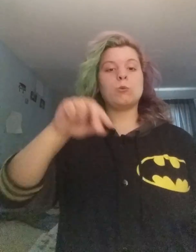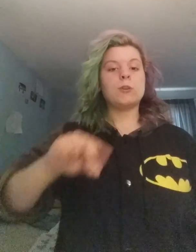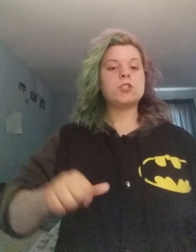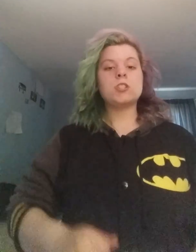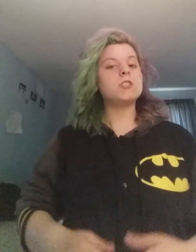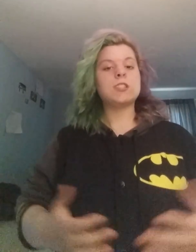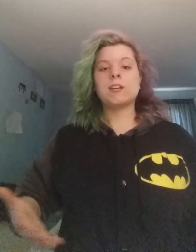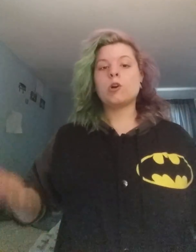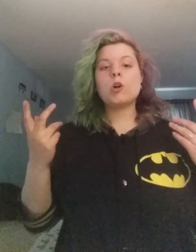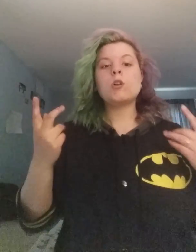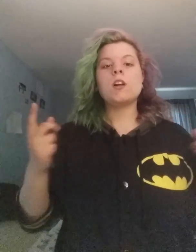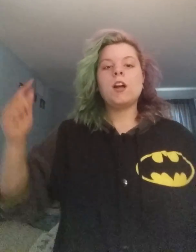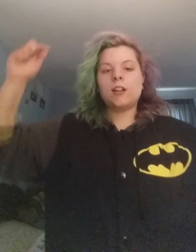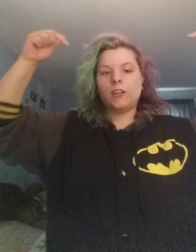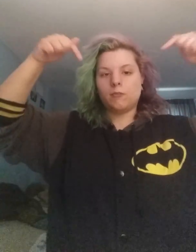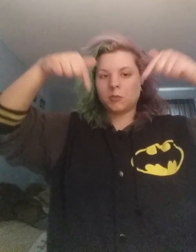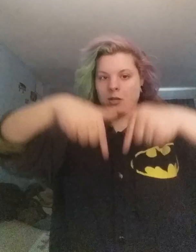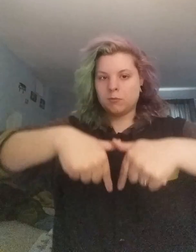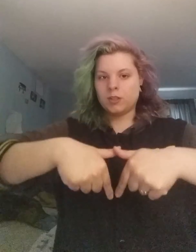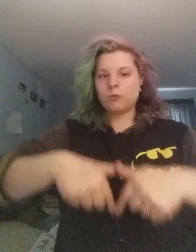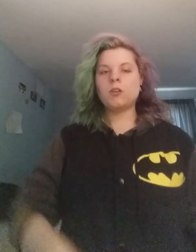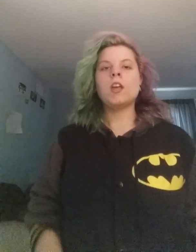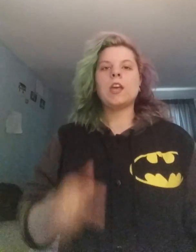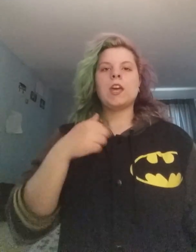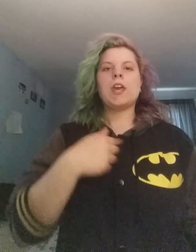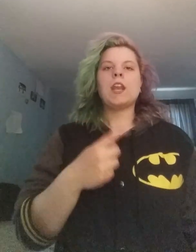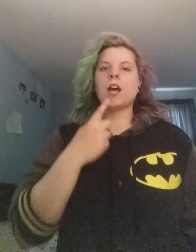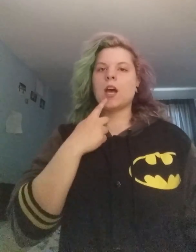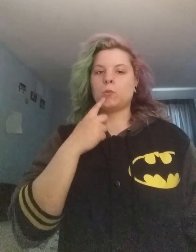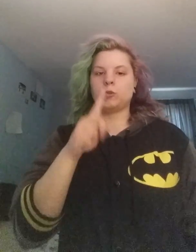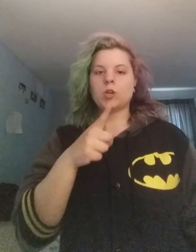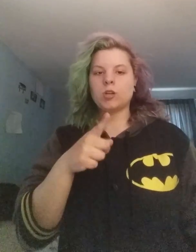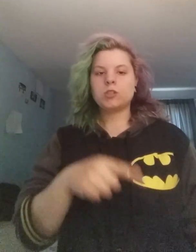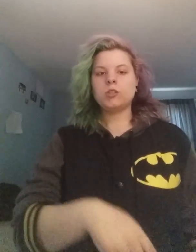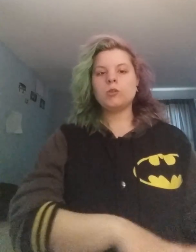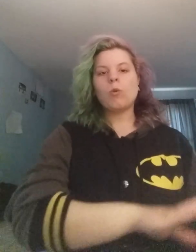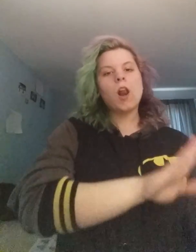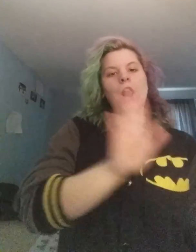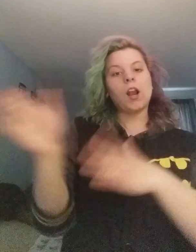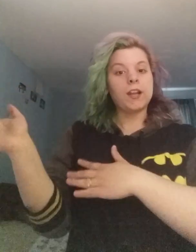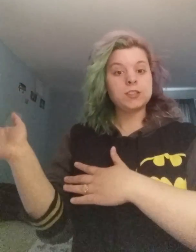questions at all leave them down below and i will talk to you later